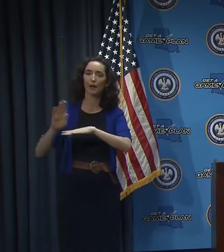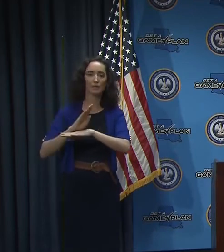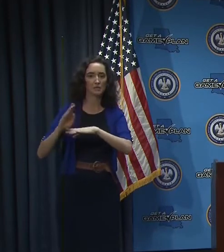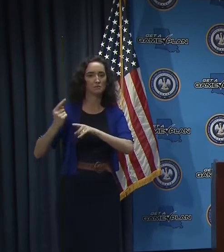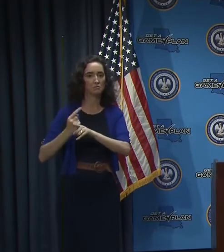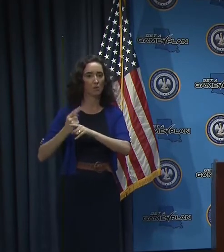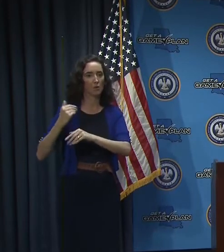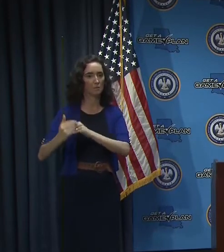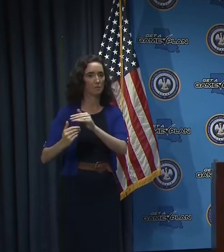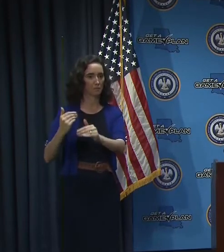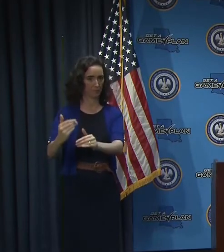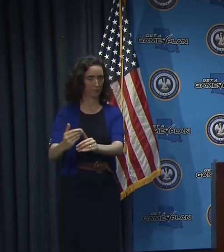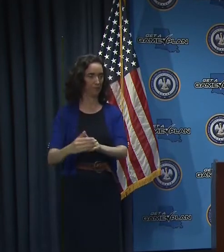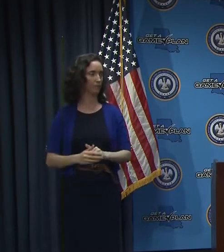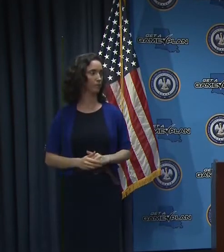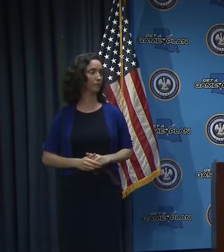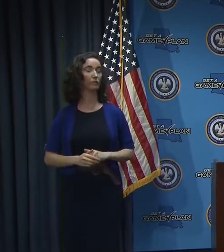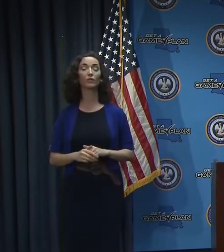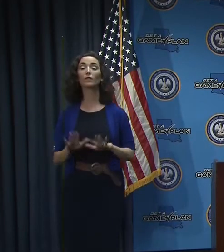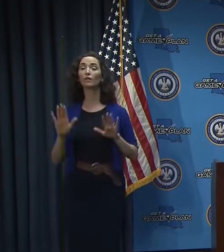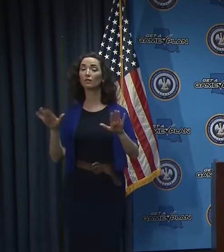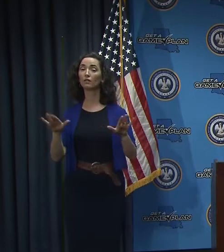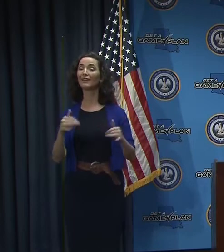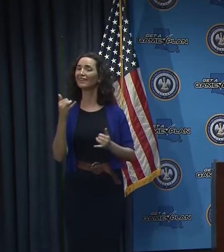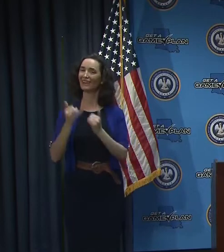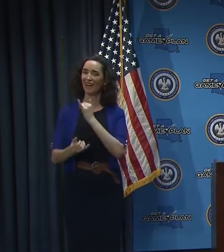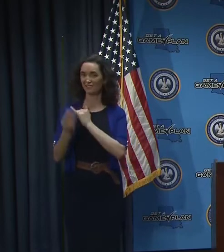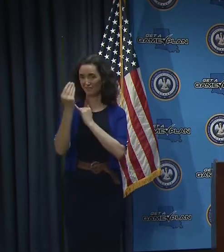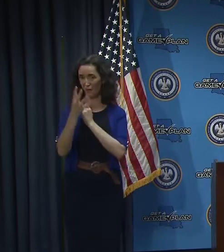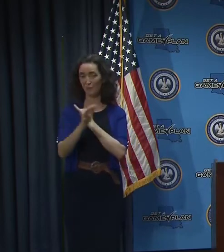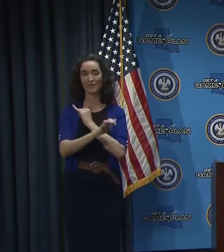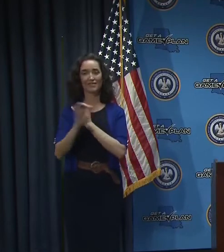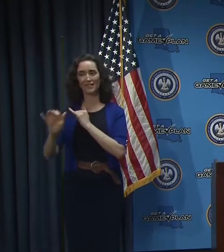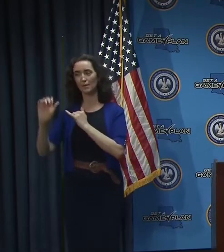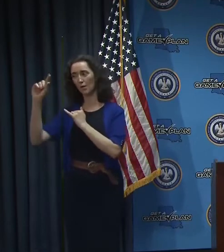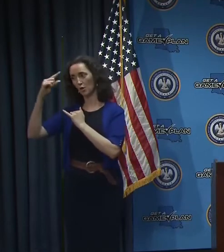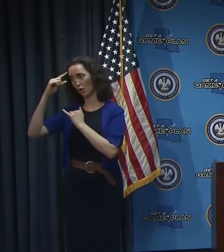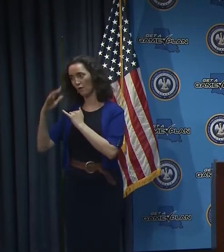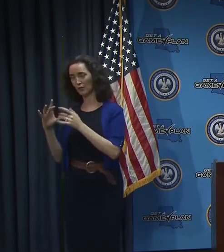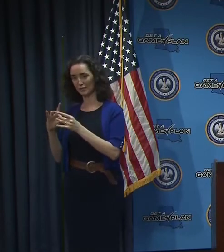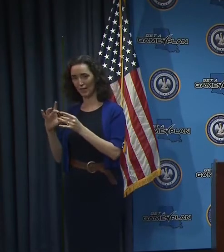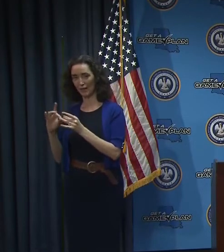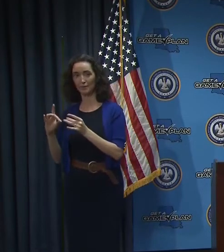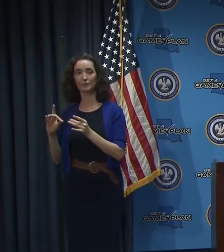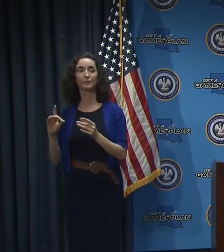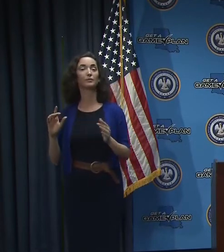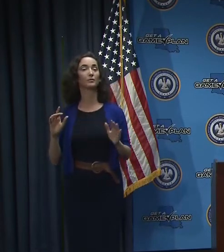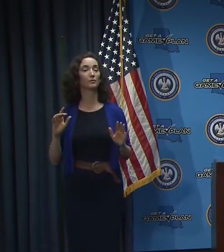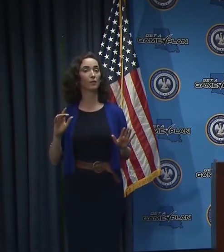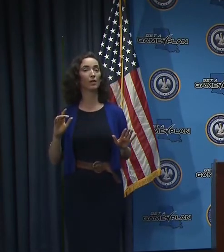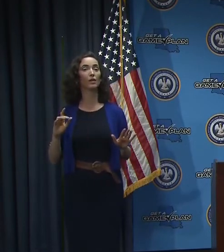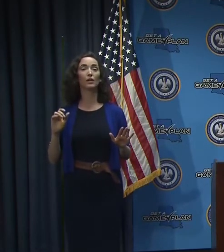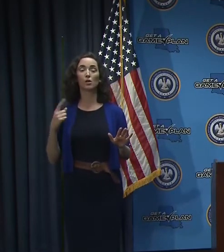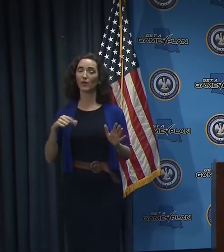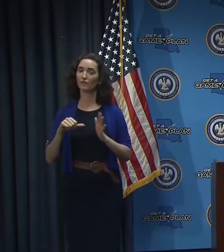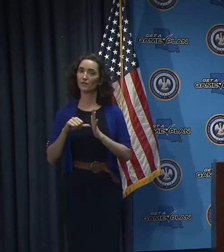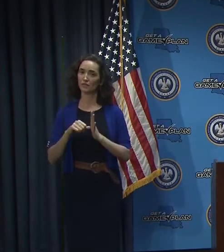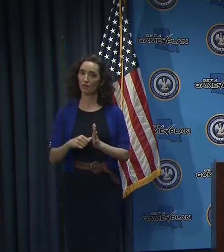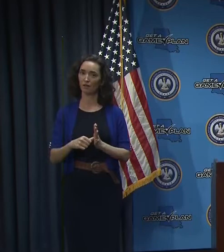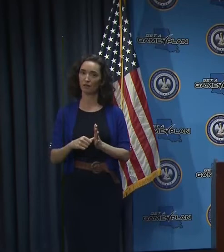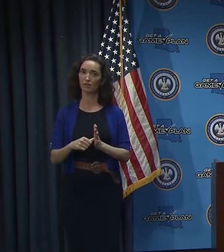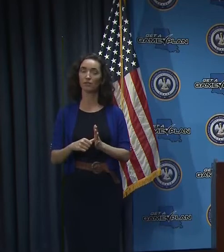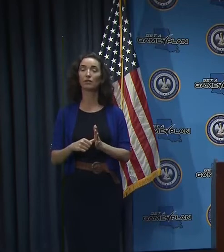fashion. I'll end just by noting, just as the governor did, we do want to emphasize, though, that there are settings where